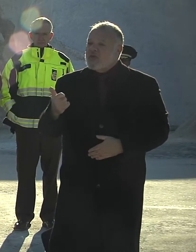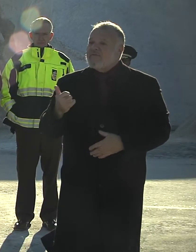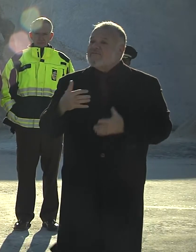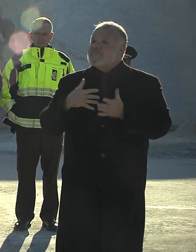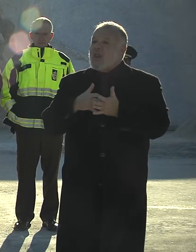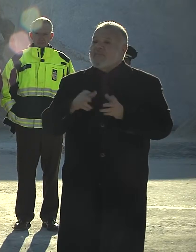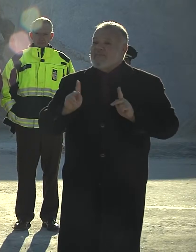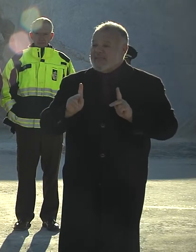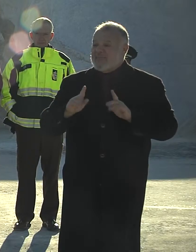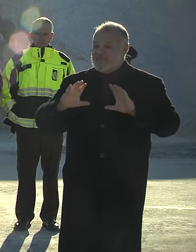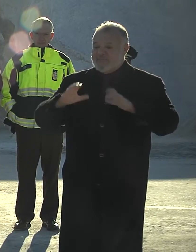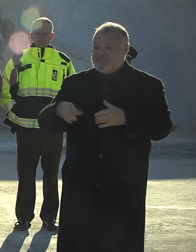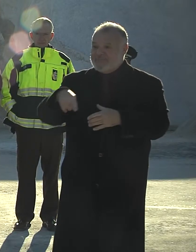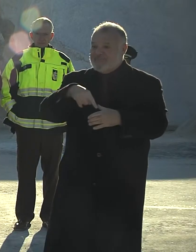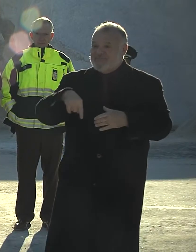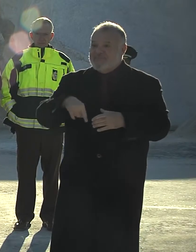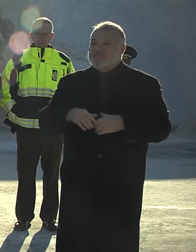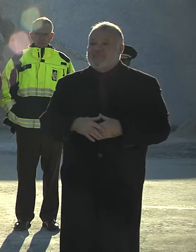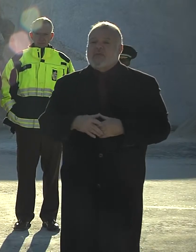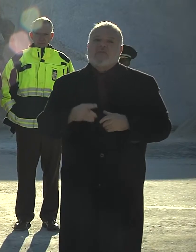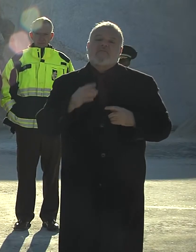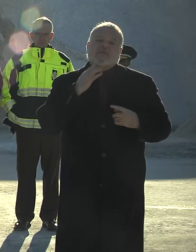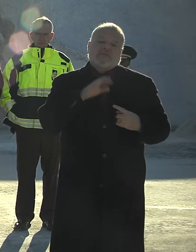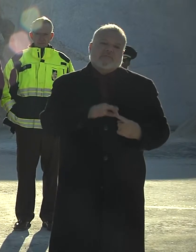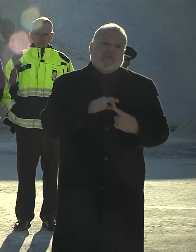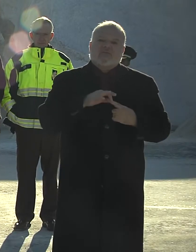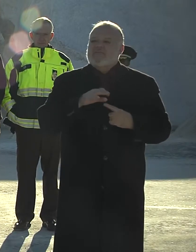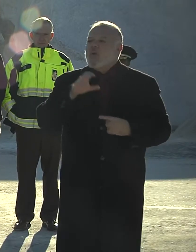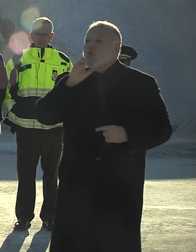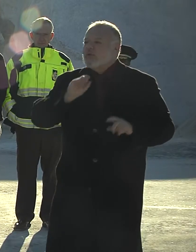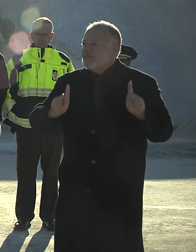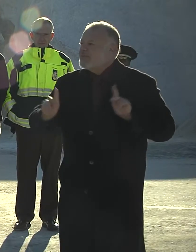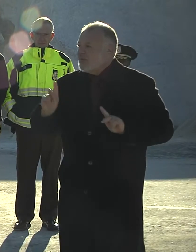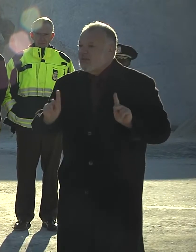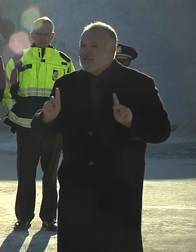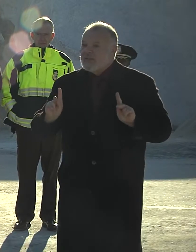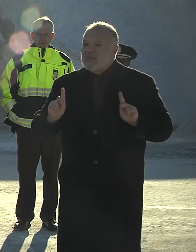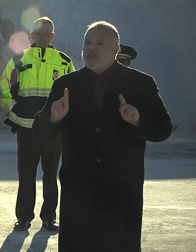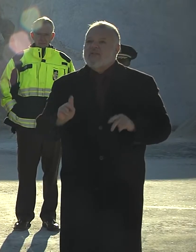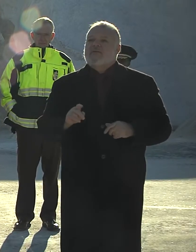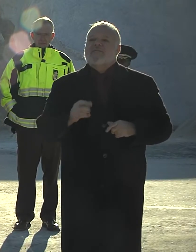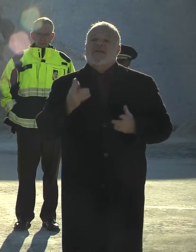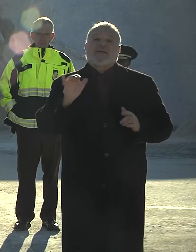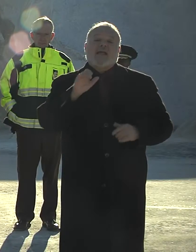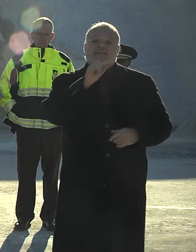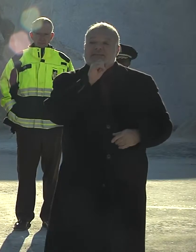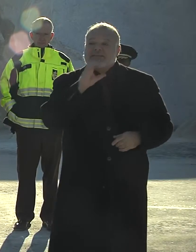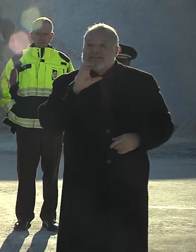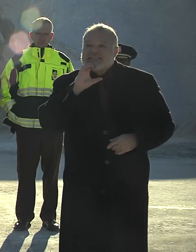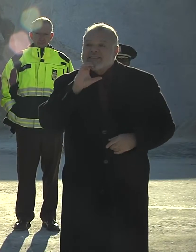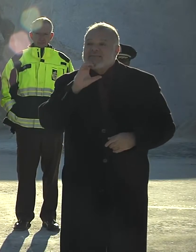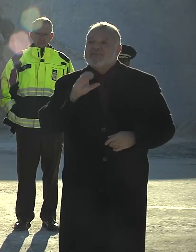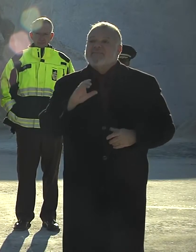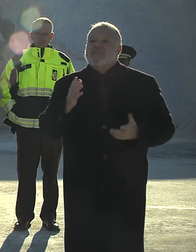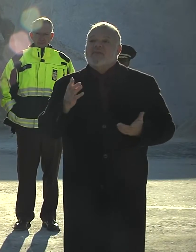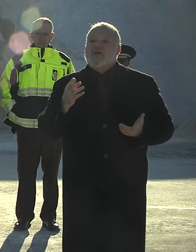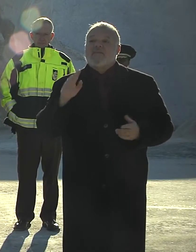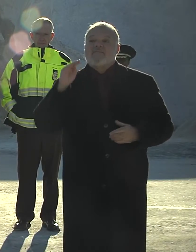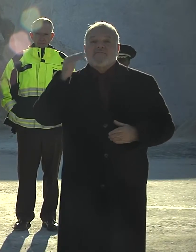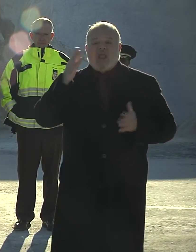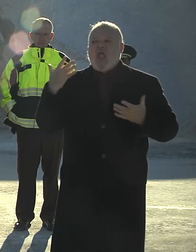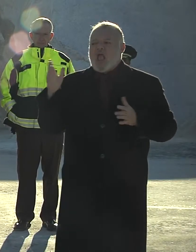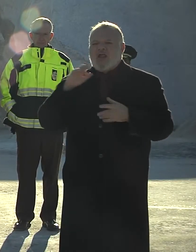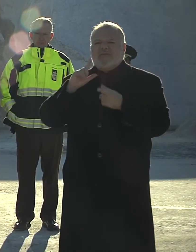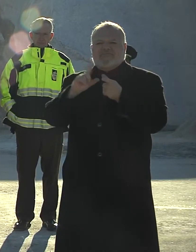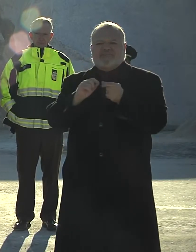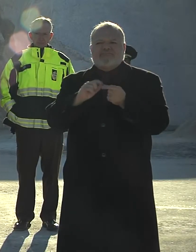and stormy weather are our elderly residents. Any senior, and the mayor mentioned this, but I want to just repeat it, any senior who